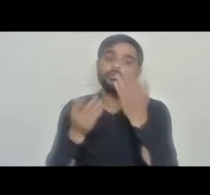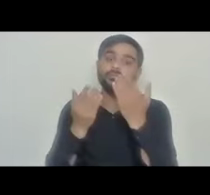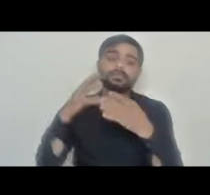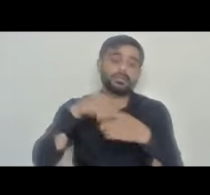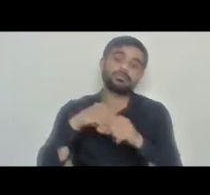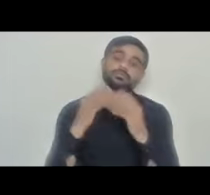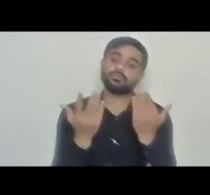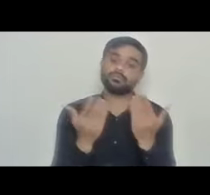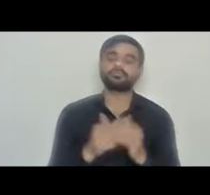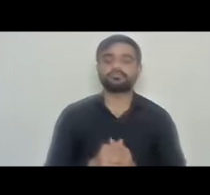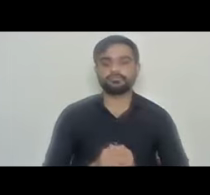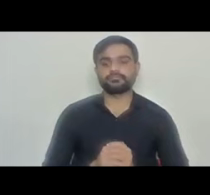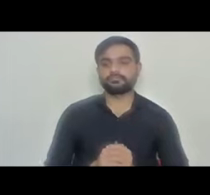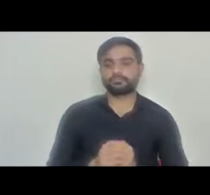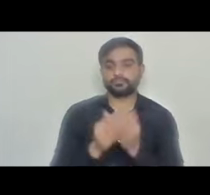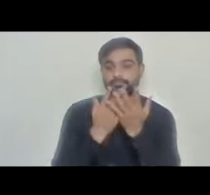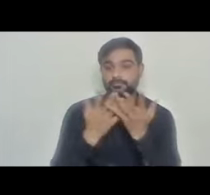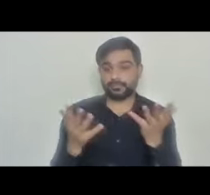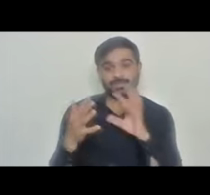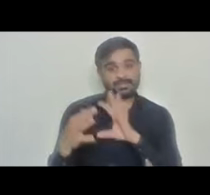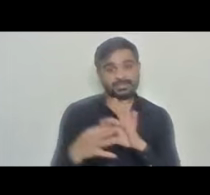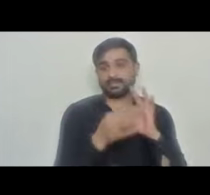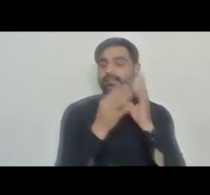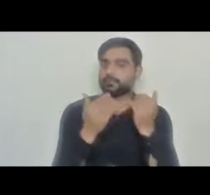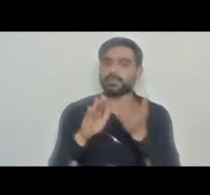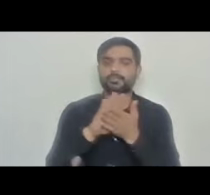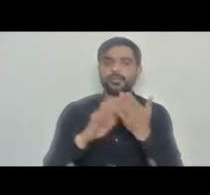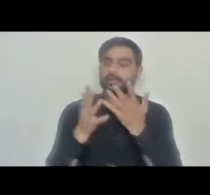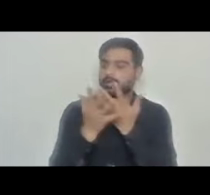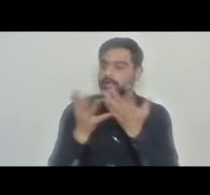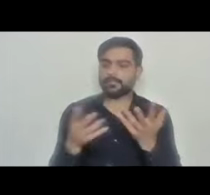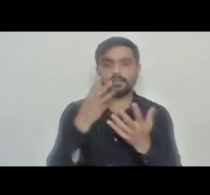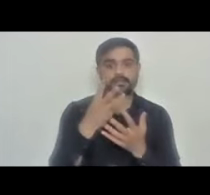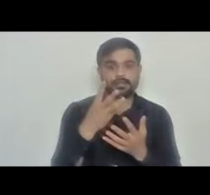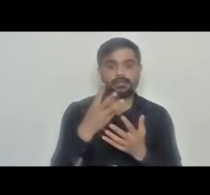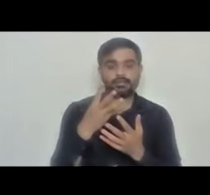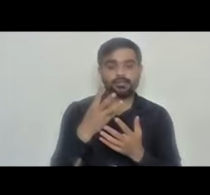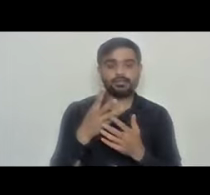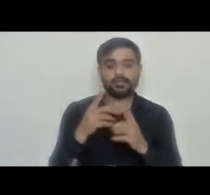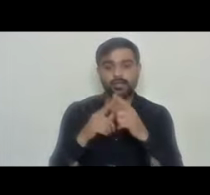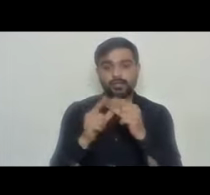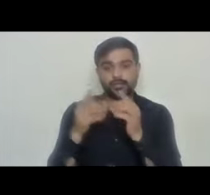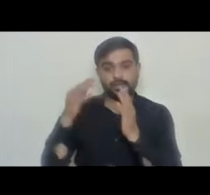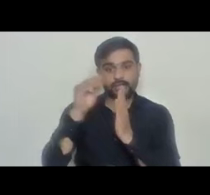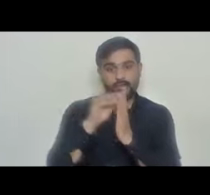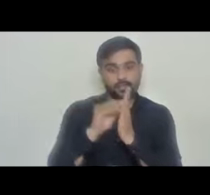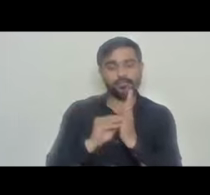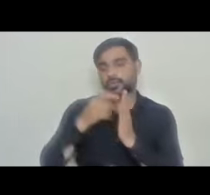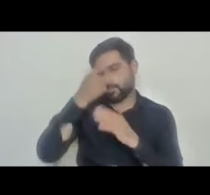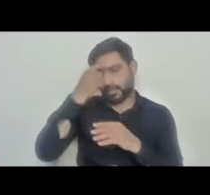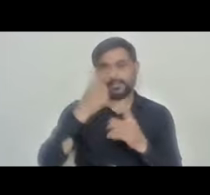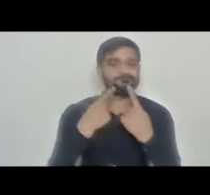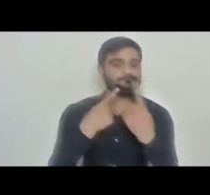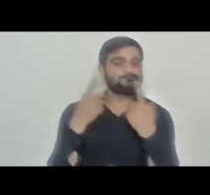up. Themes are basically things that come up through your that come up in your data that people have talked about, okay,